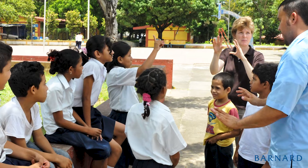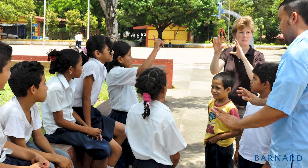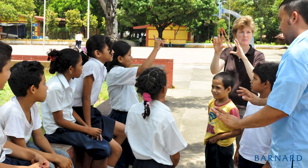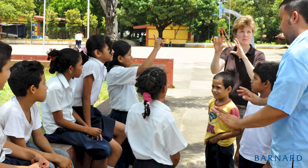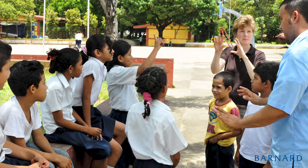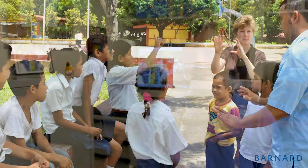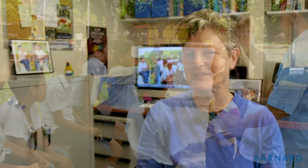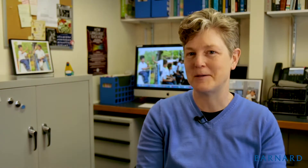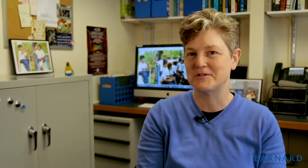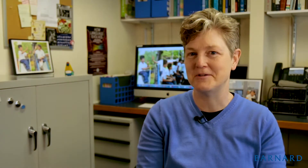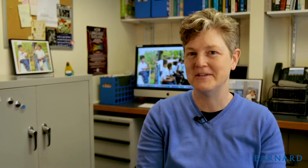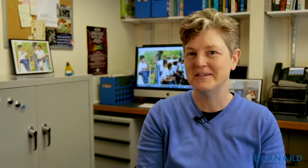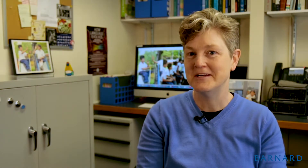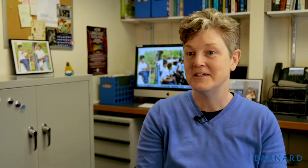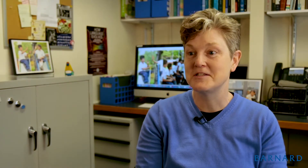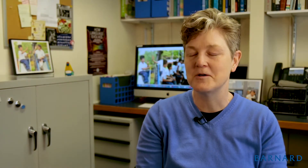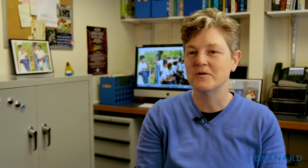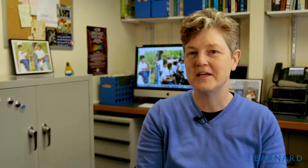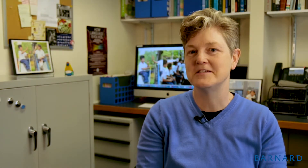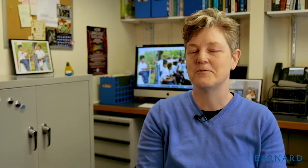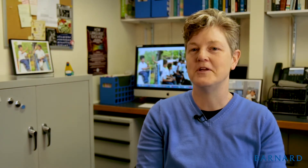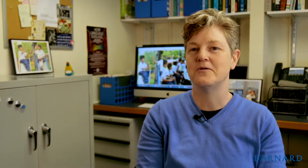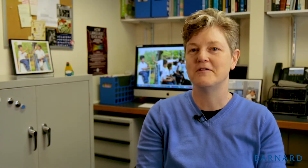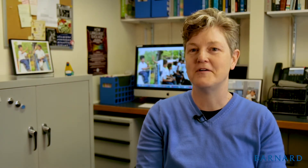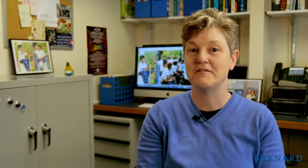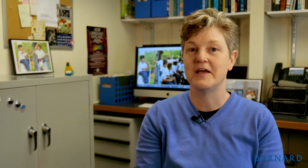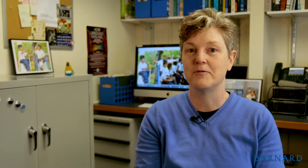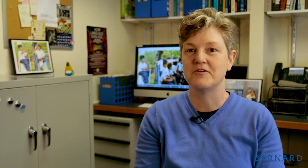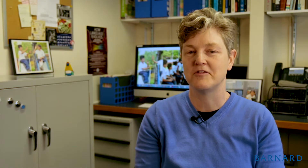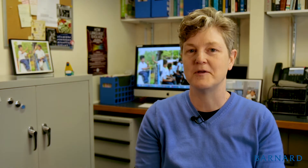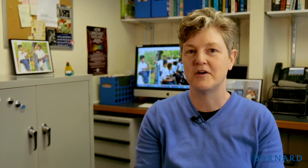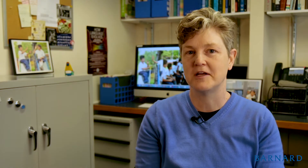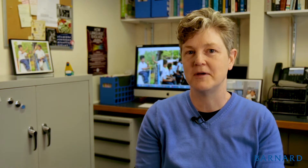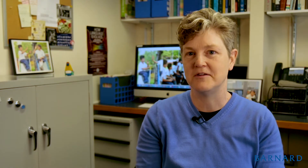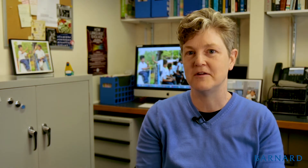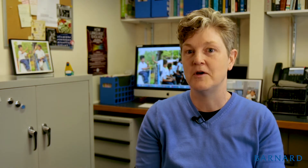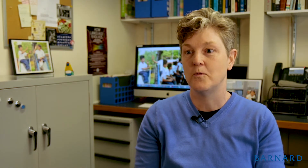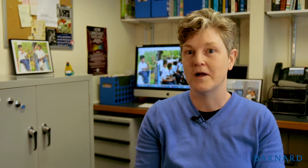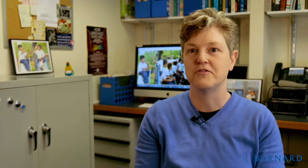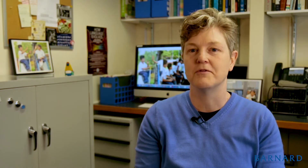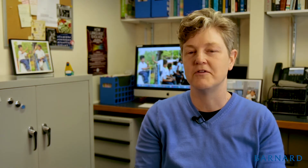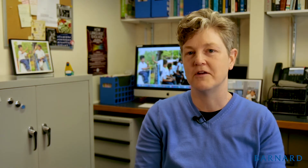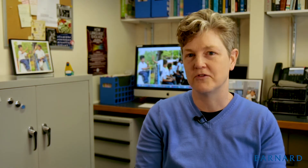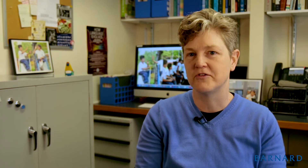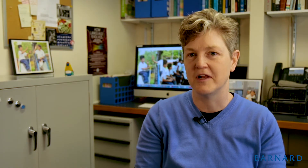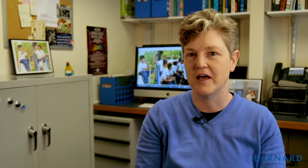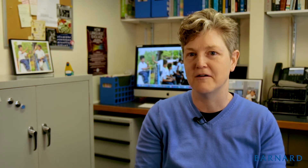this is an unprecedented opportunity. It's the only case that we know of of a language that's been documented while its originators are still alive.